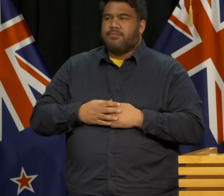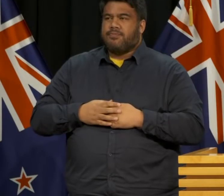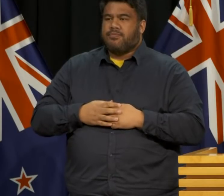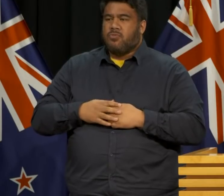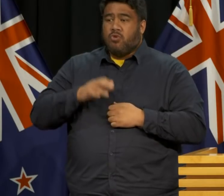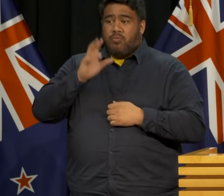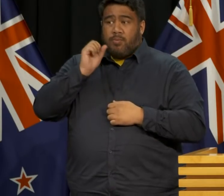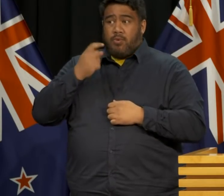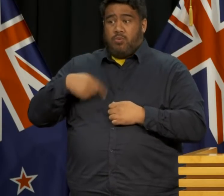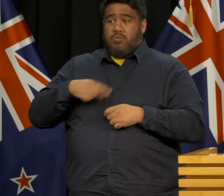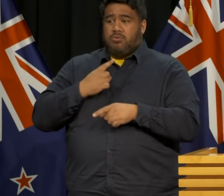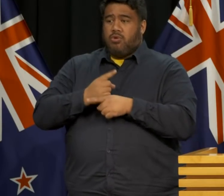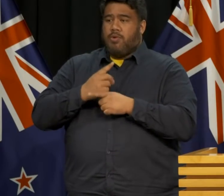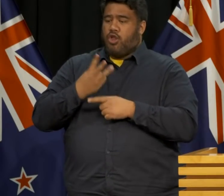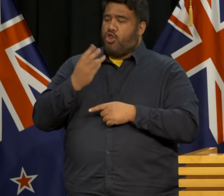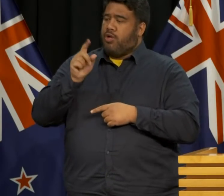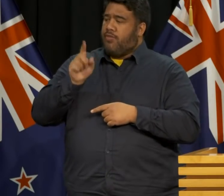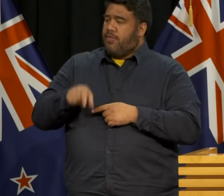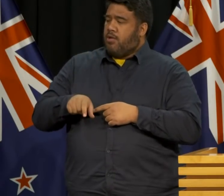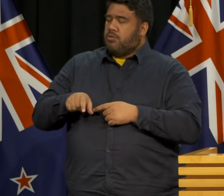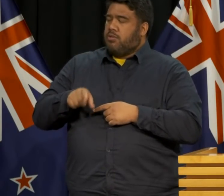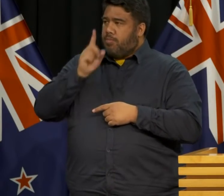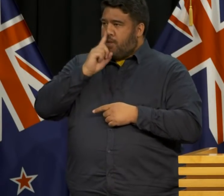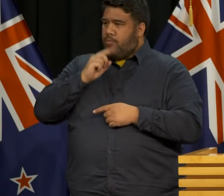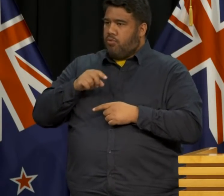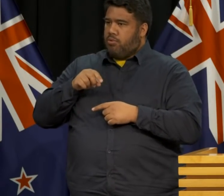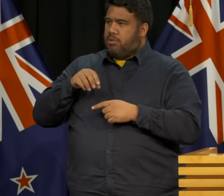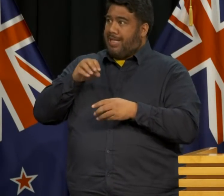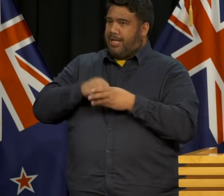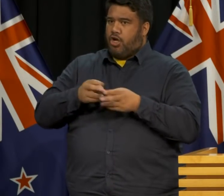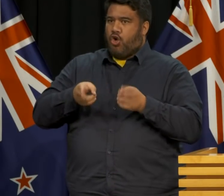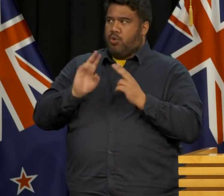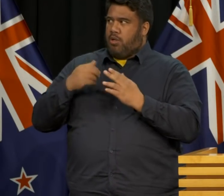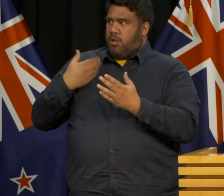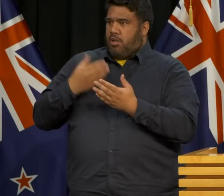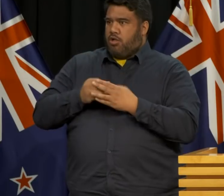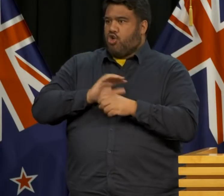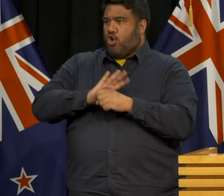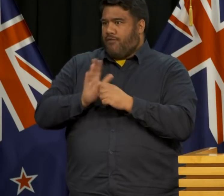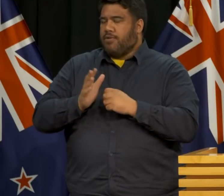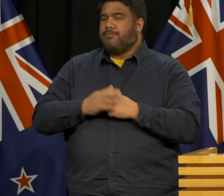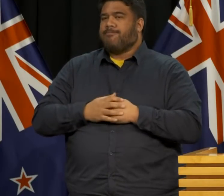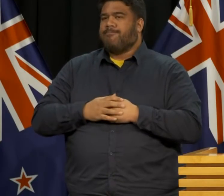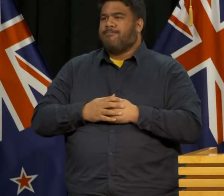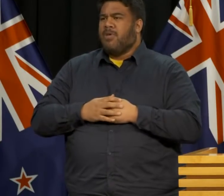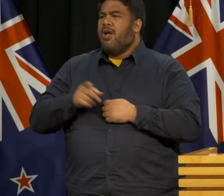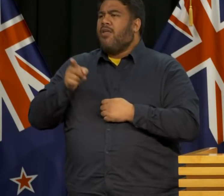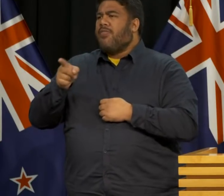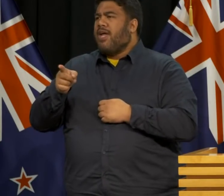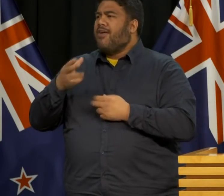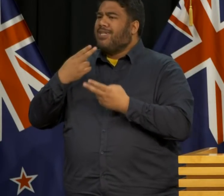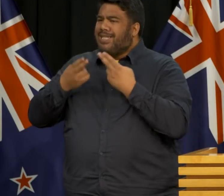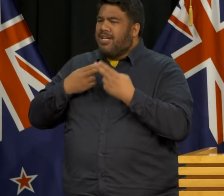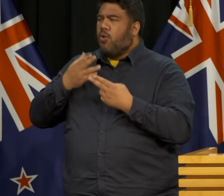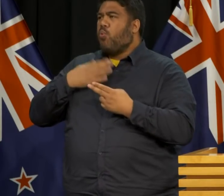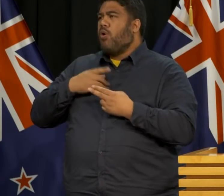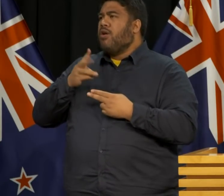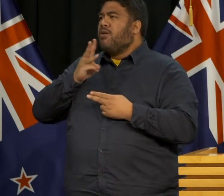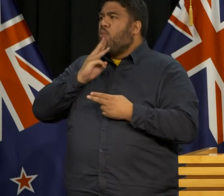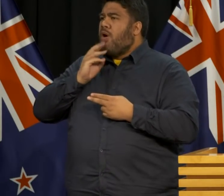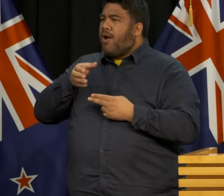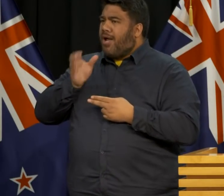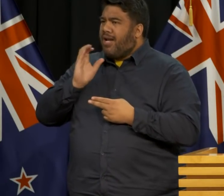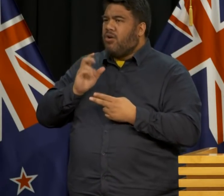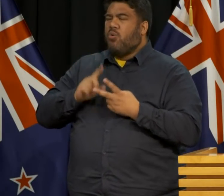we're talking 30,000 odd New Zealanders who have been through these facilities. Someone asks for a glass of wine with their dinner or a couple of beers to have at the end of a stressful day of being